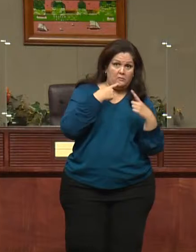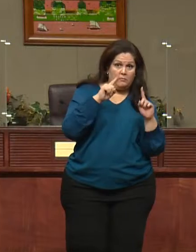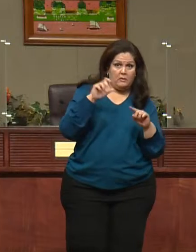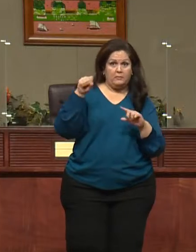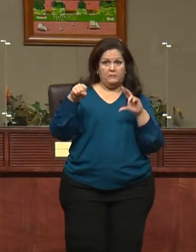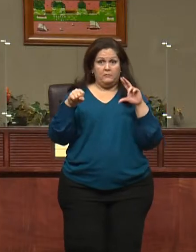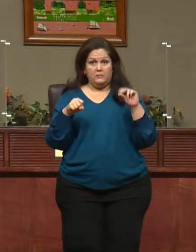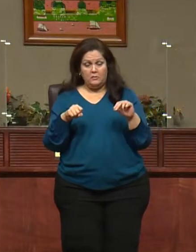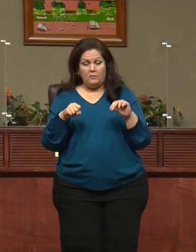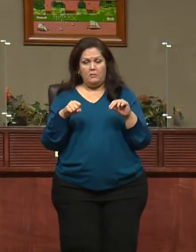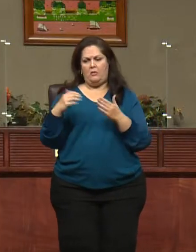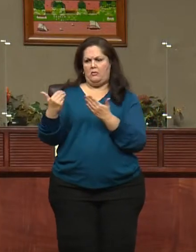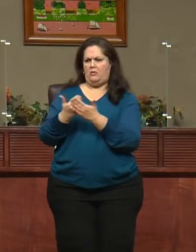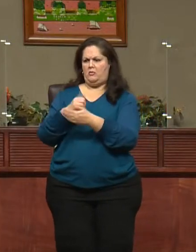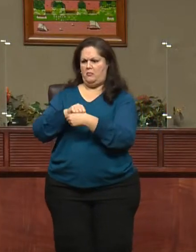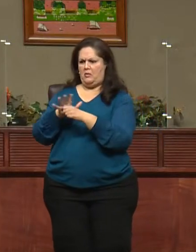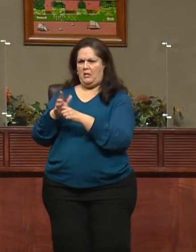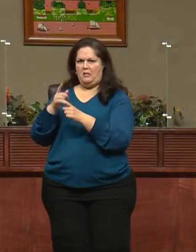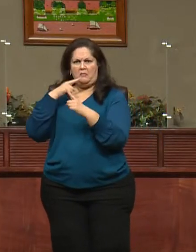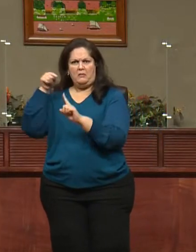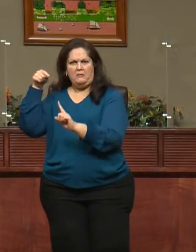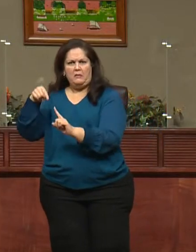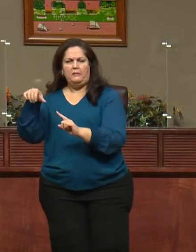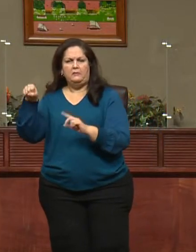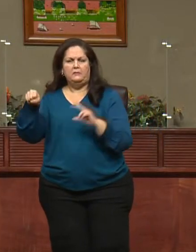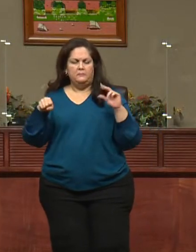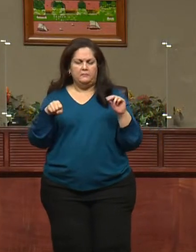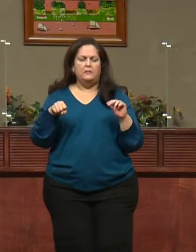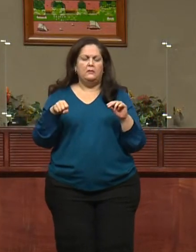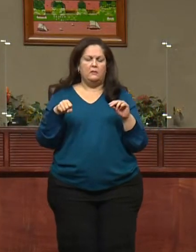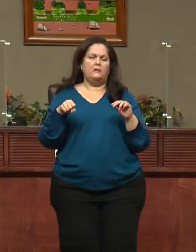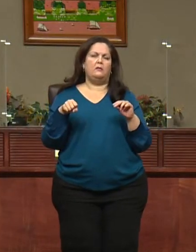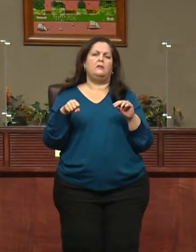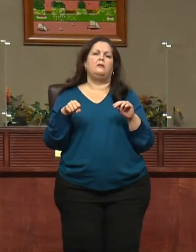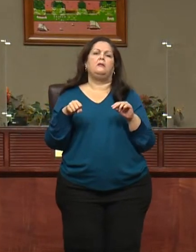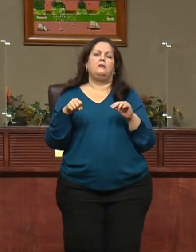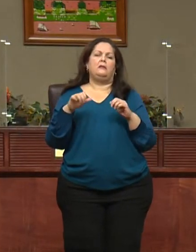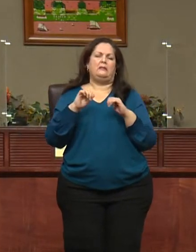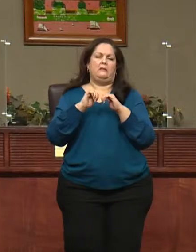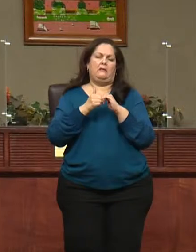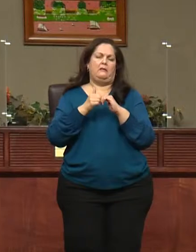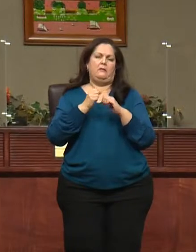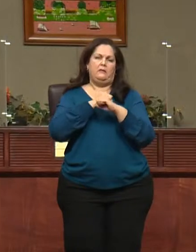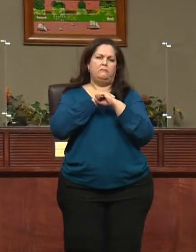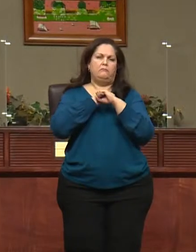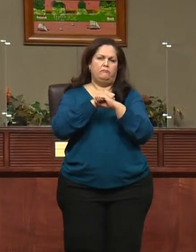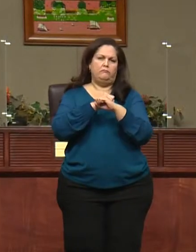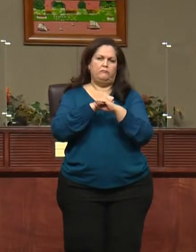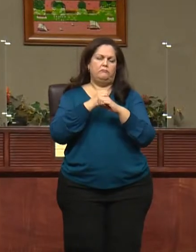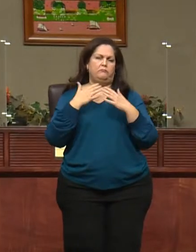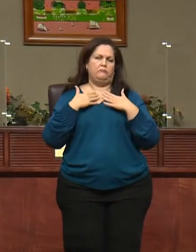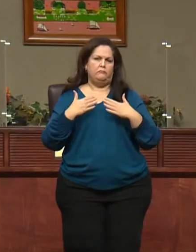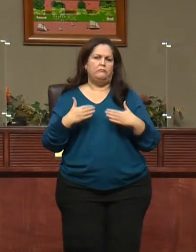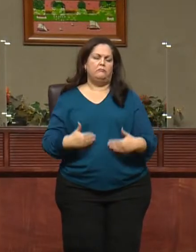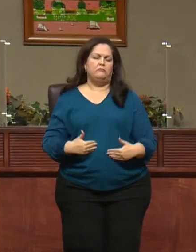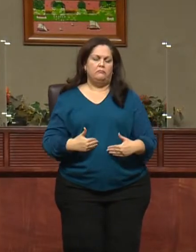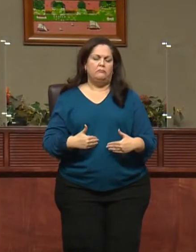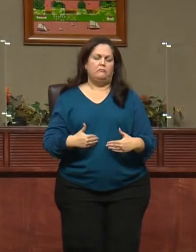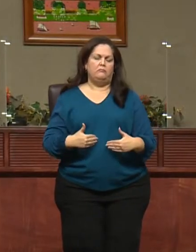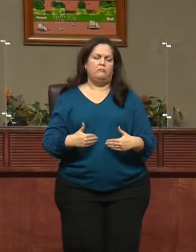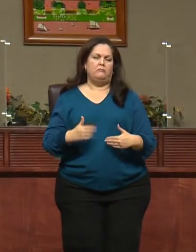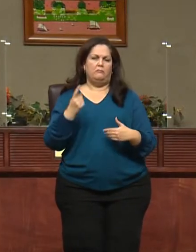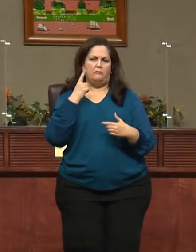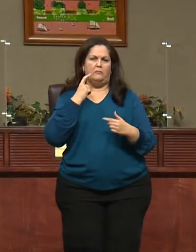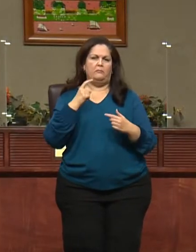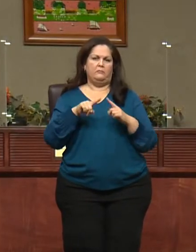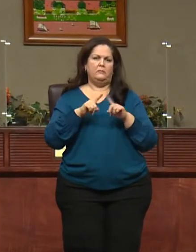current vaccine and its ability to inoculate a human being from the